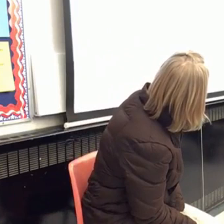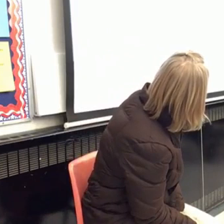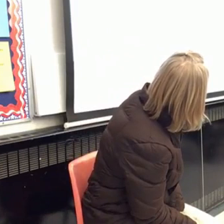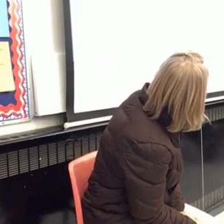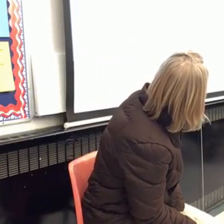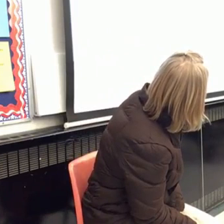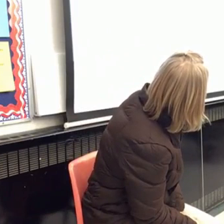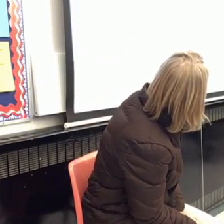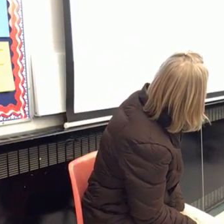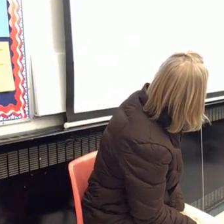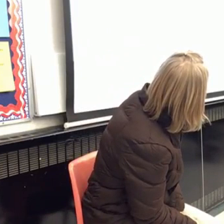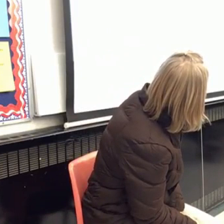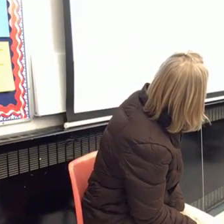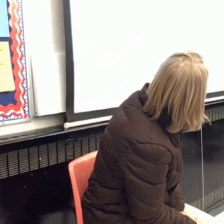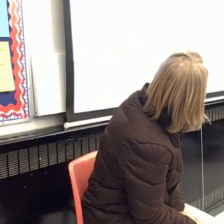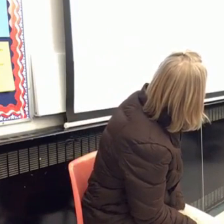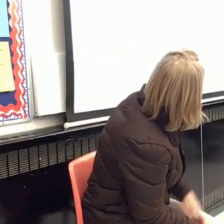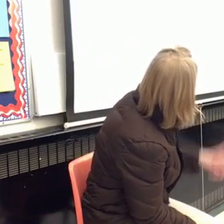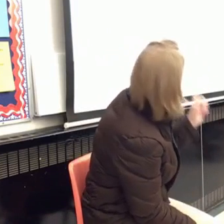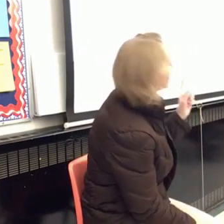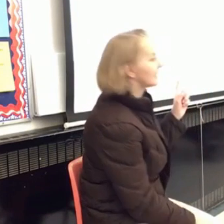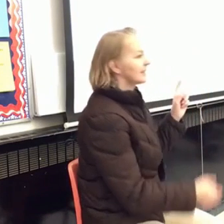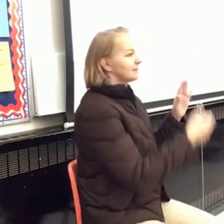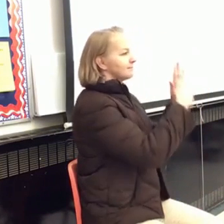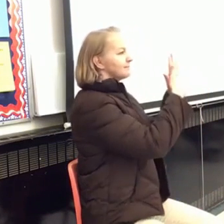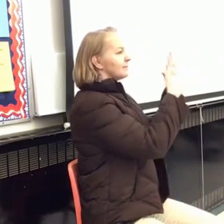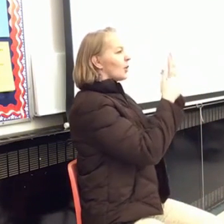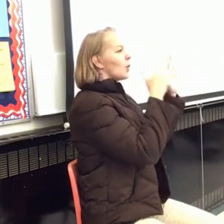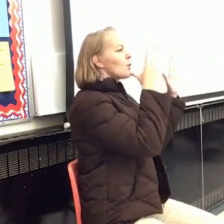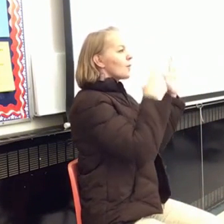the one that says women's rights on it.